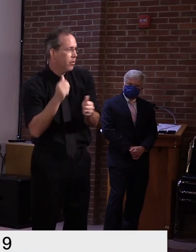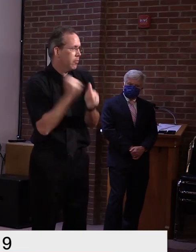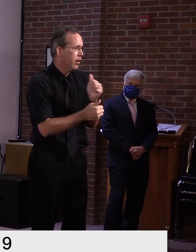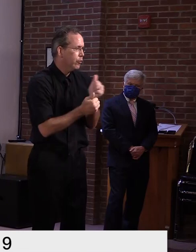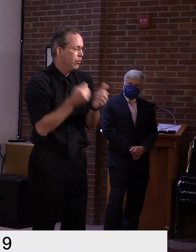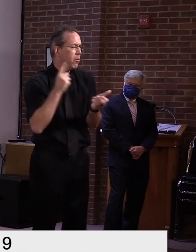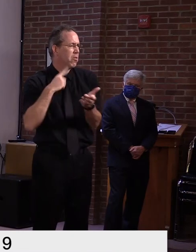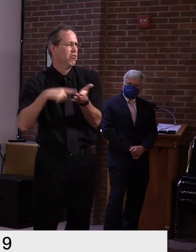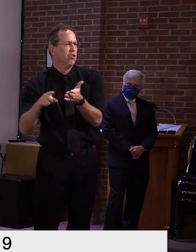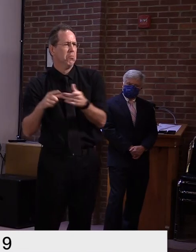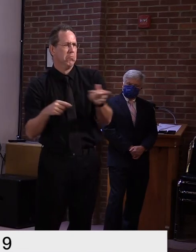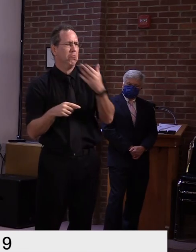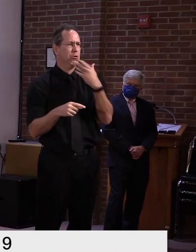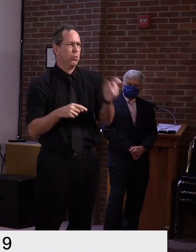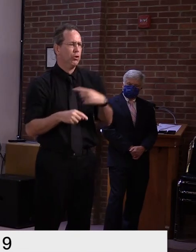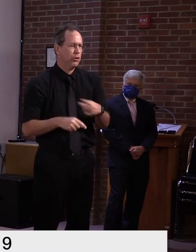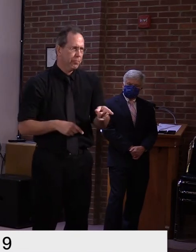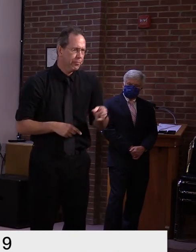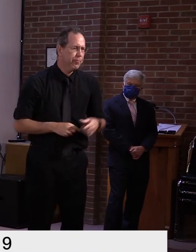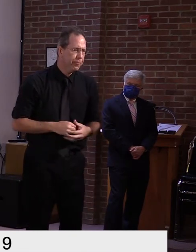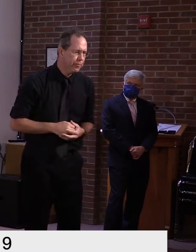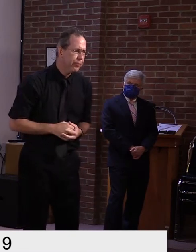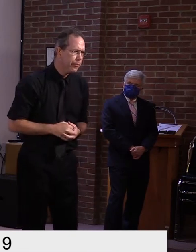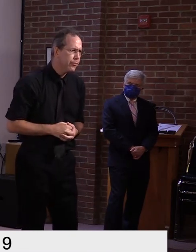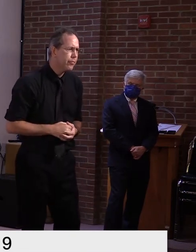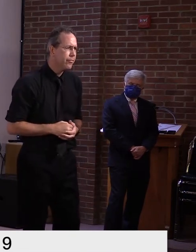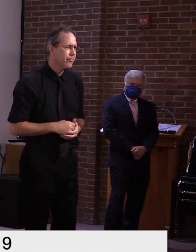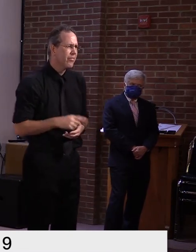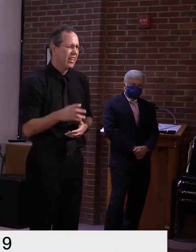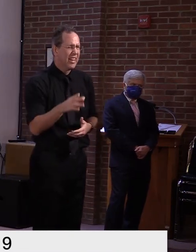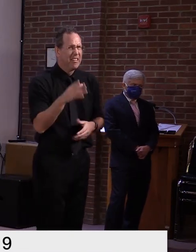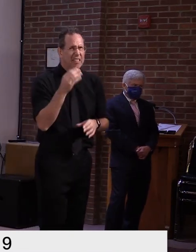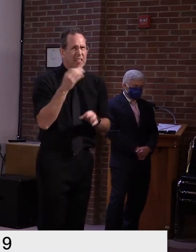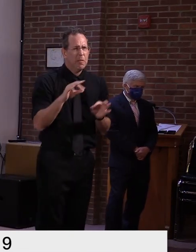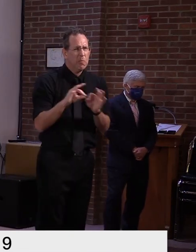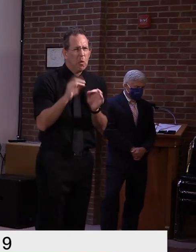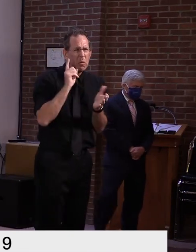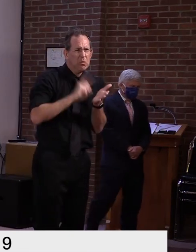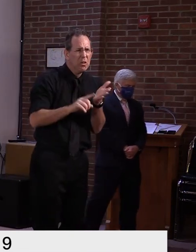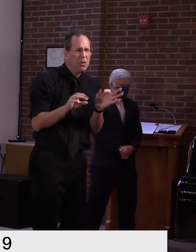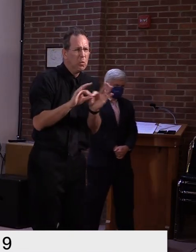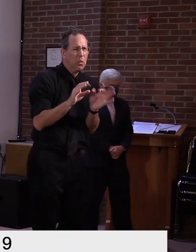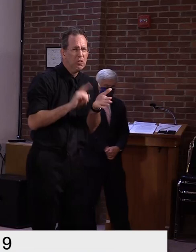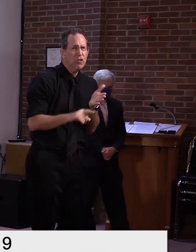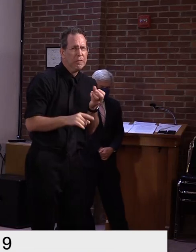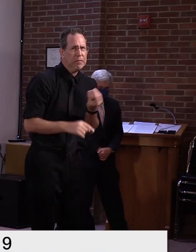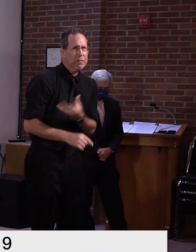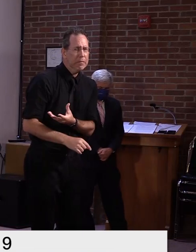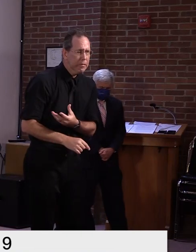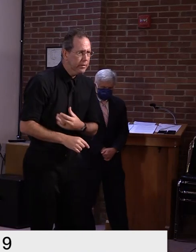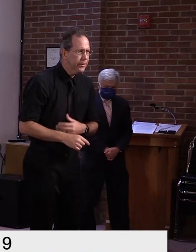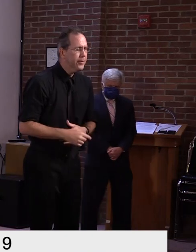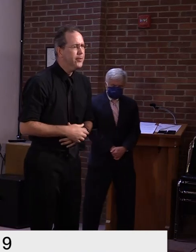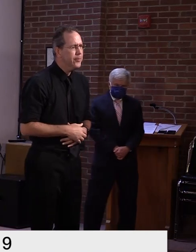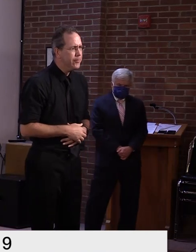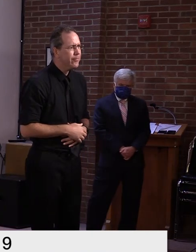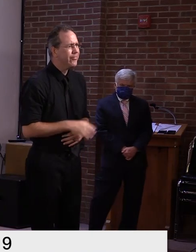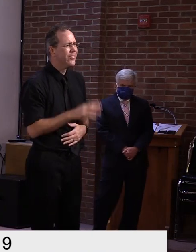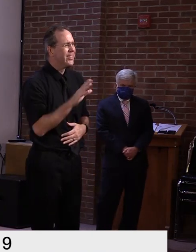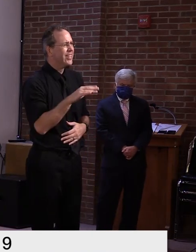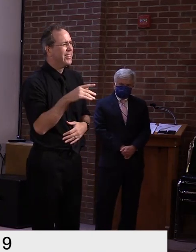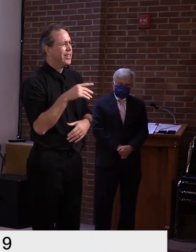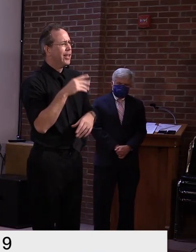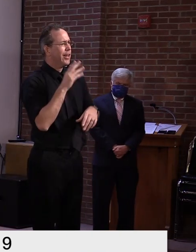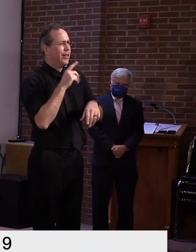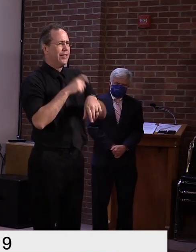Okay. Well, moving on, I know that there's a time crunch here, so a little bit of a drawn-out question here, but bear with me.